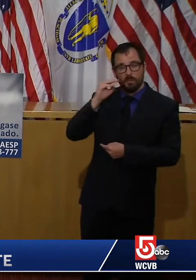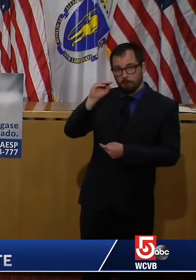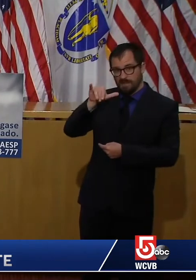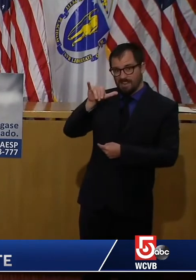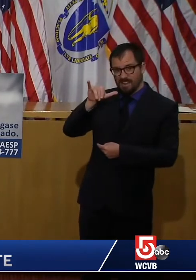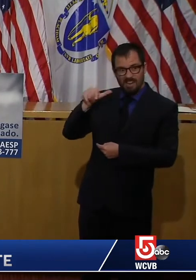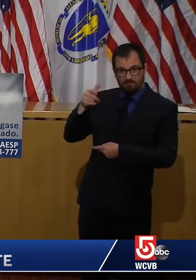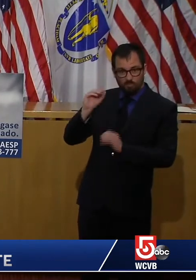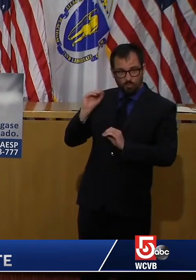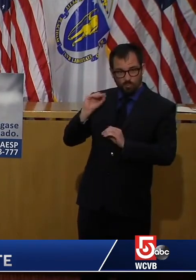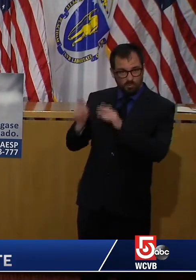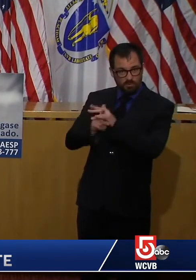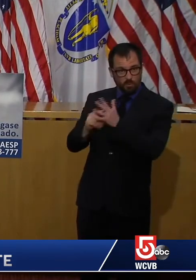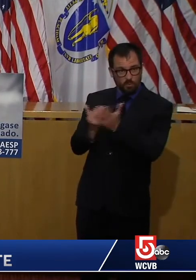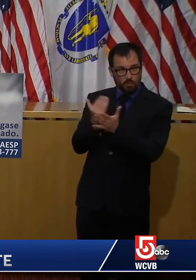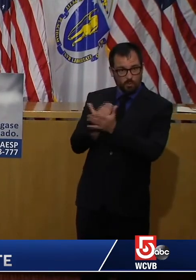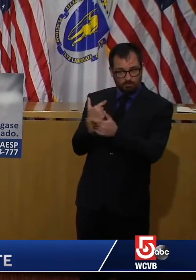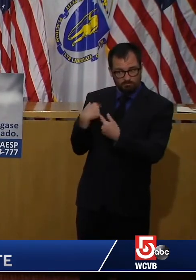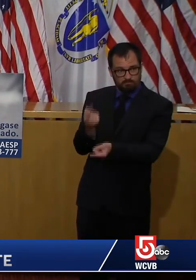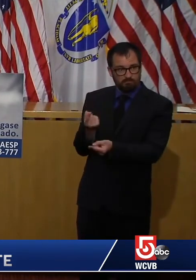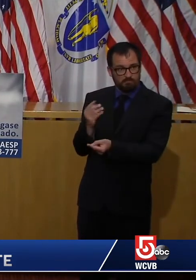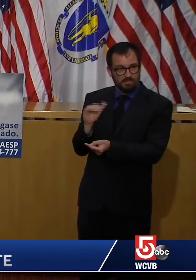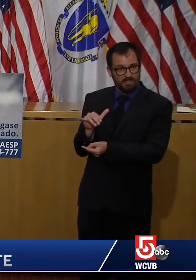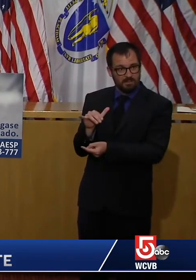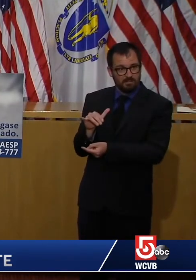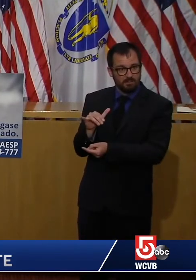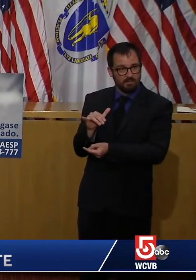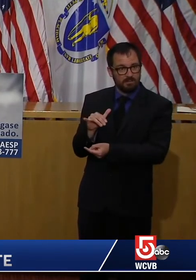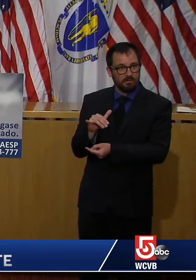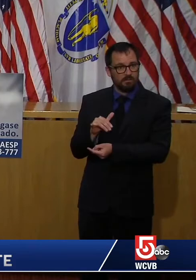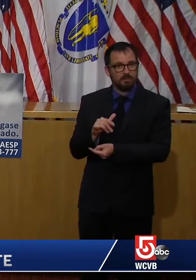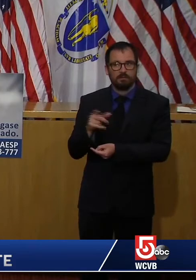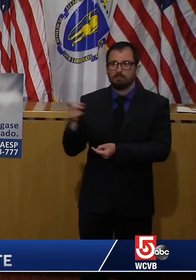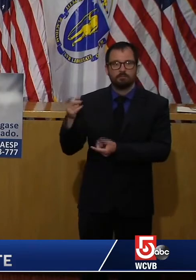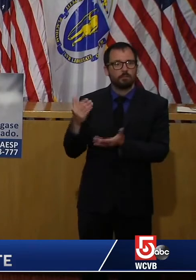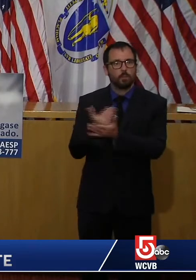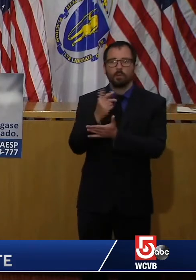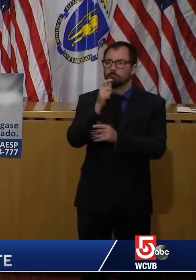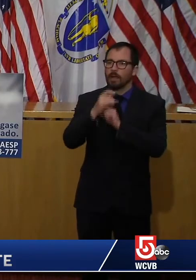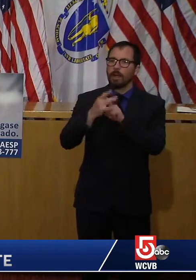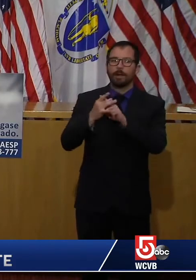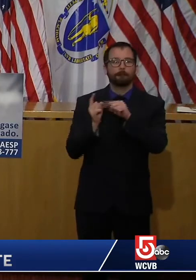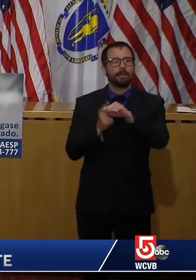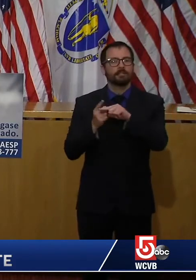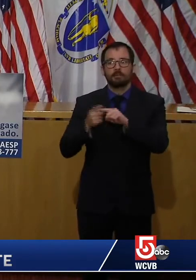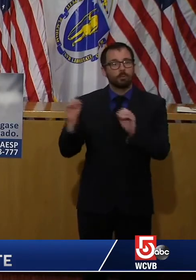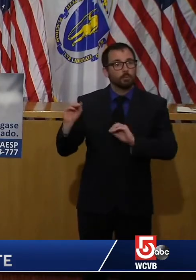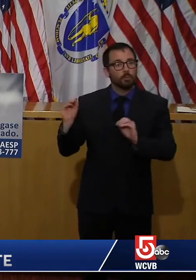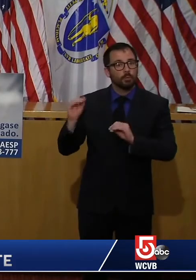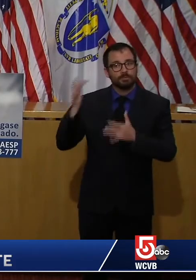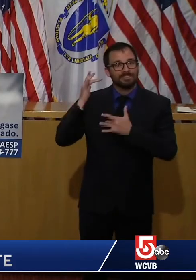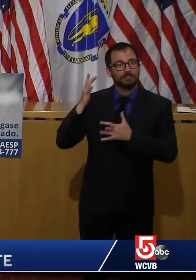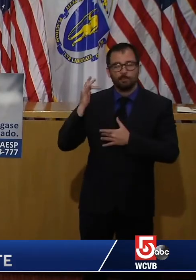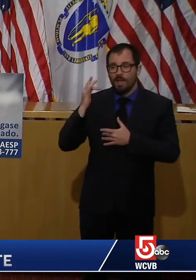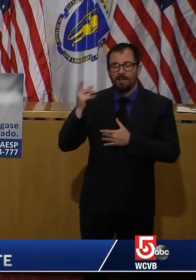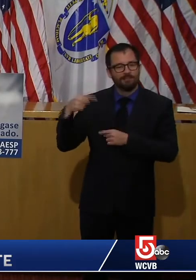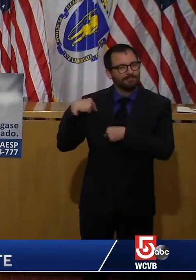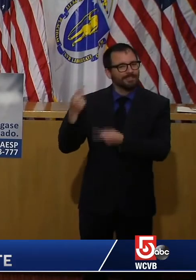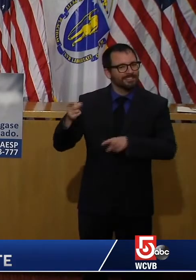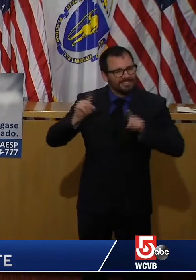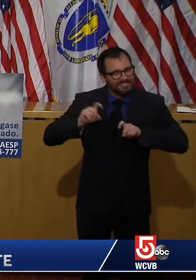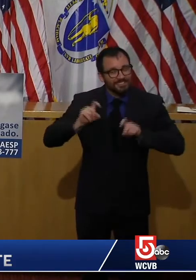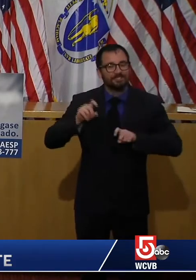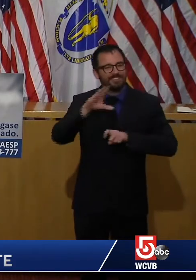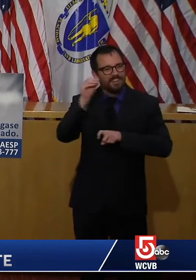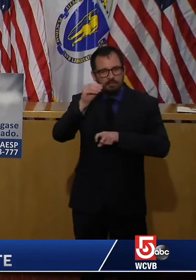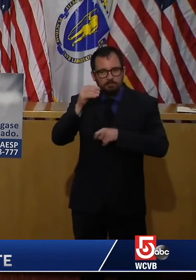success has been, it's testing, tracing, and isolation, and a commitment, a joint commitment on the part of the people